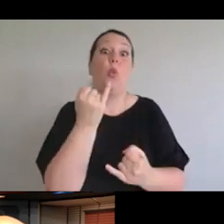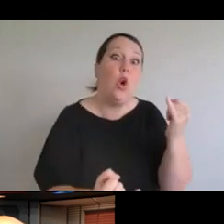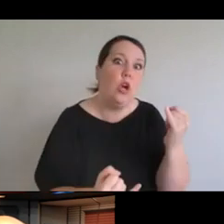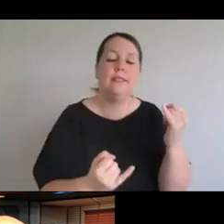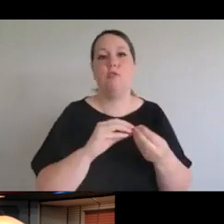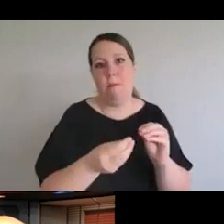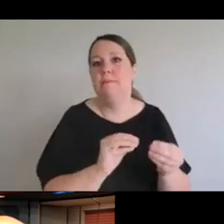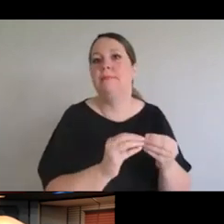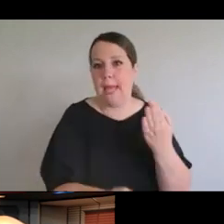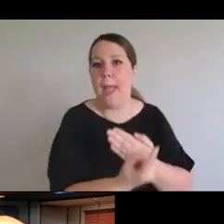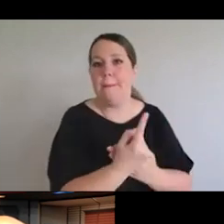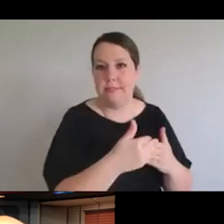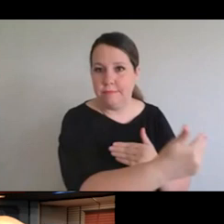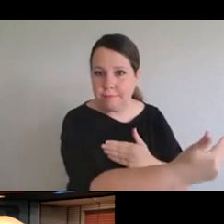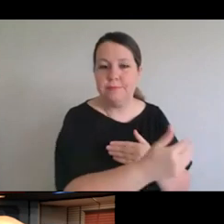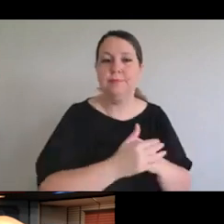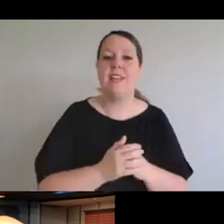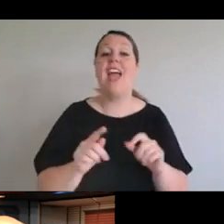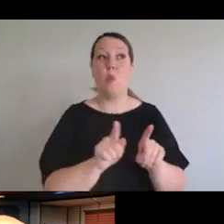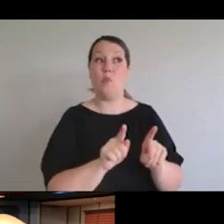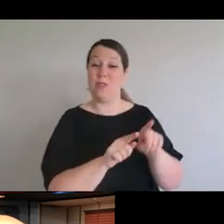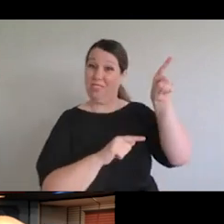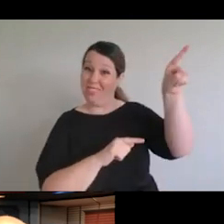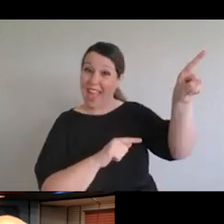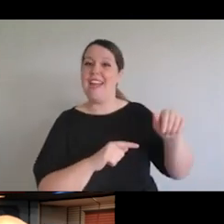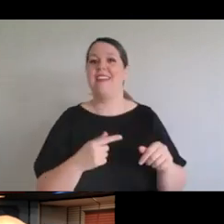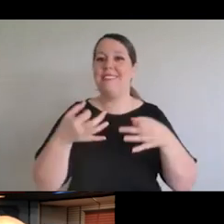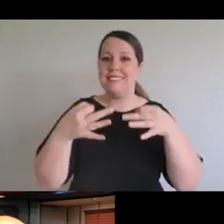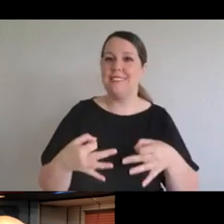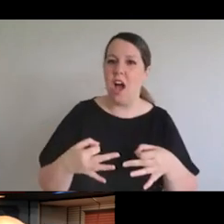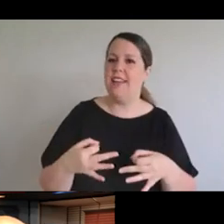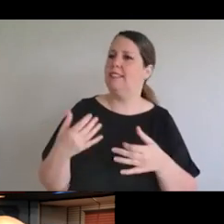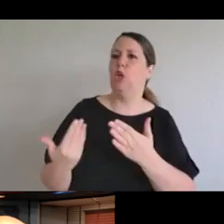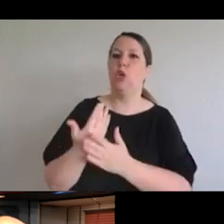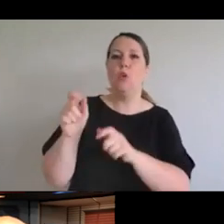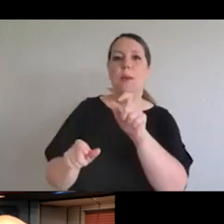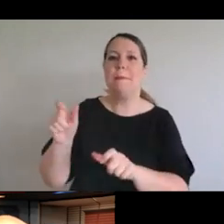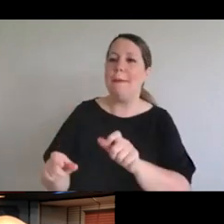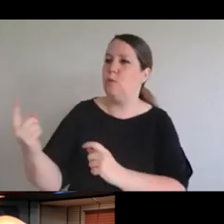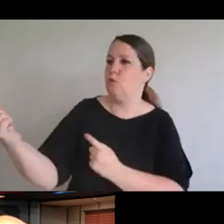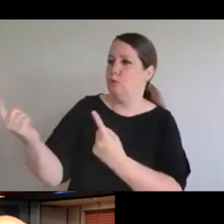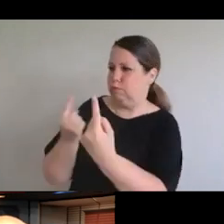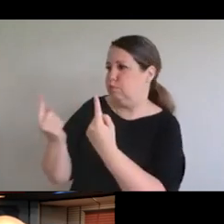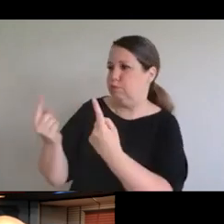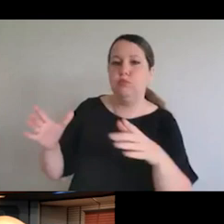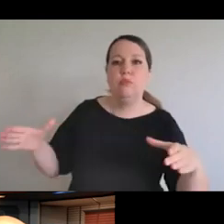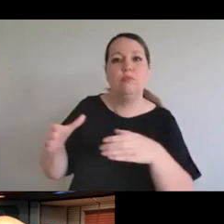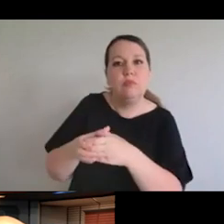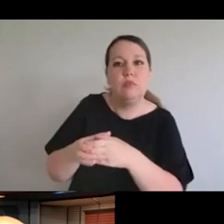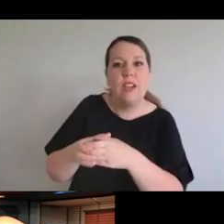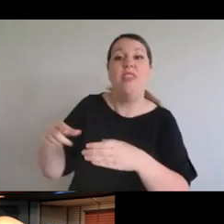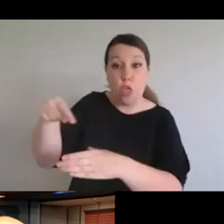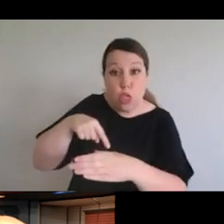to it, and that's all going to be on them to figure out what's wrong, to figure out what to do. They're going to do, and then to hold the government